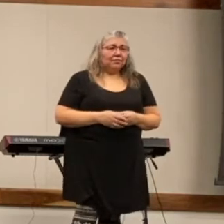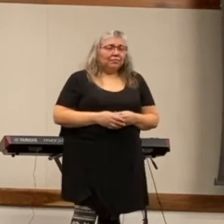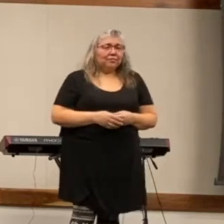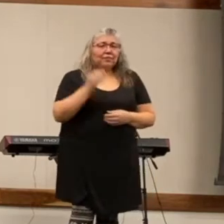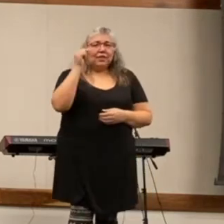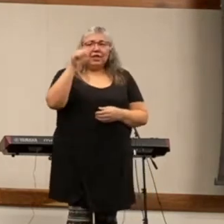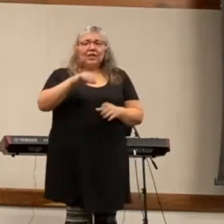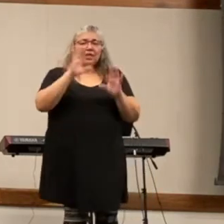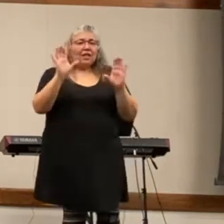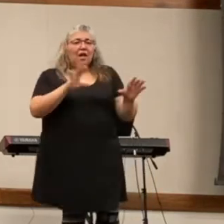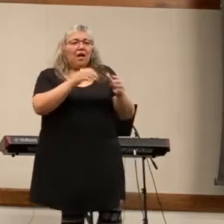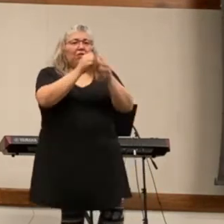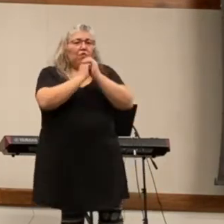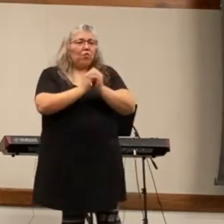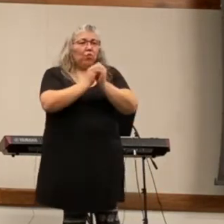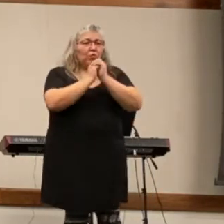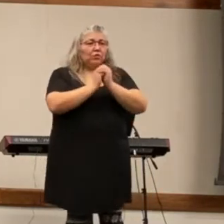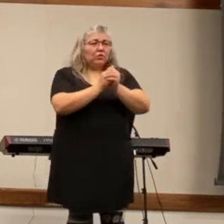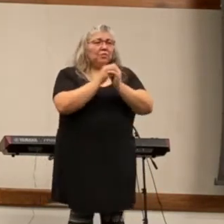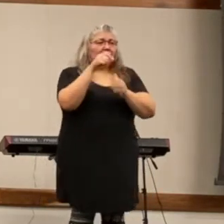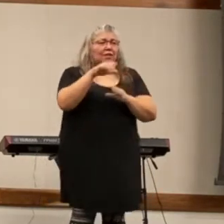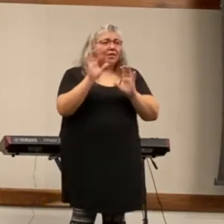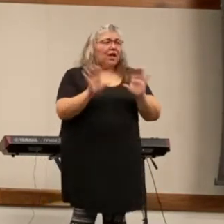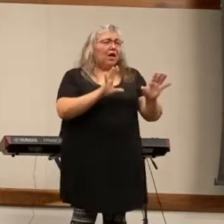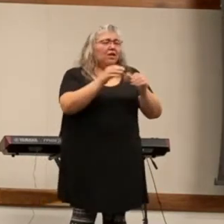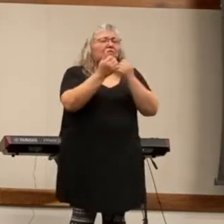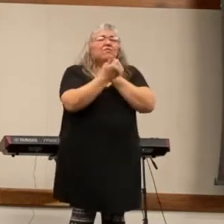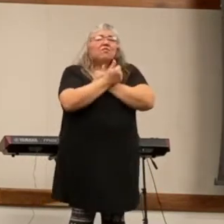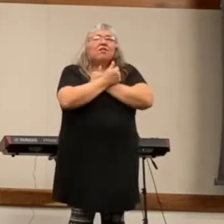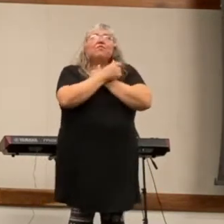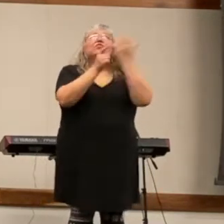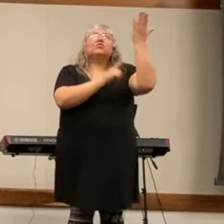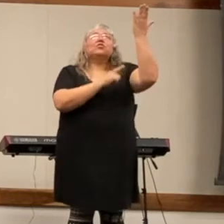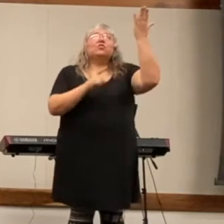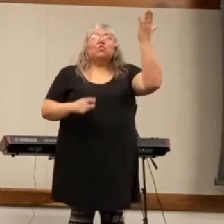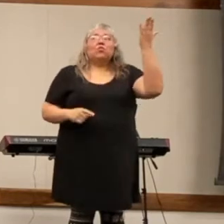It's an act of worship. It's an act of love to the Lord.